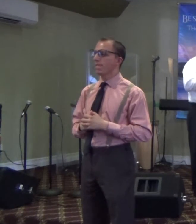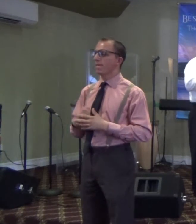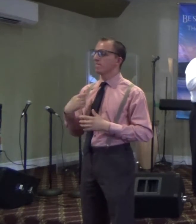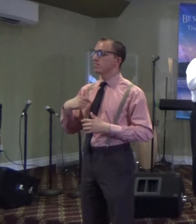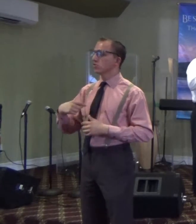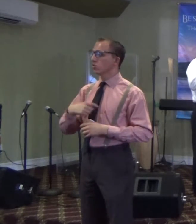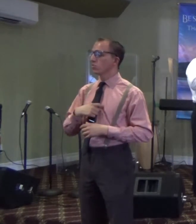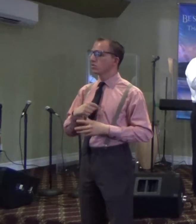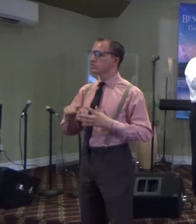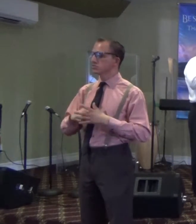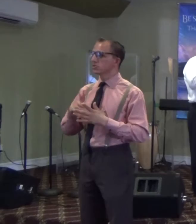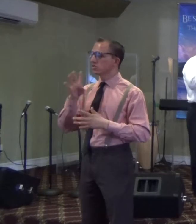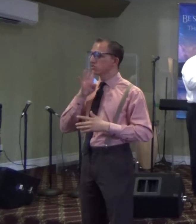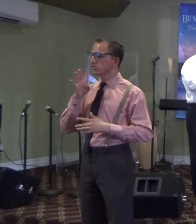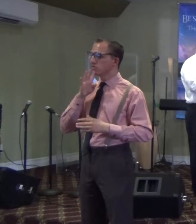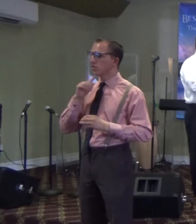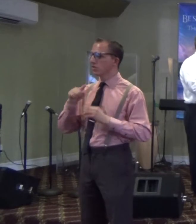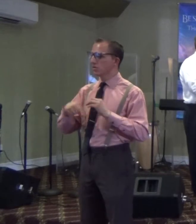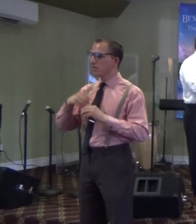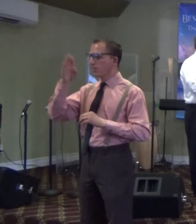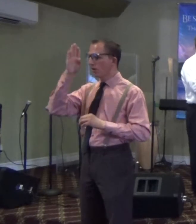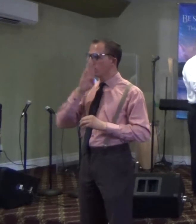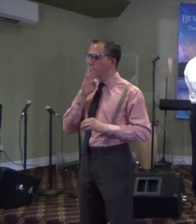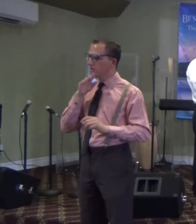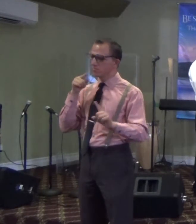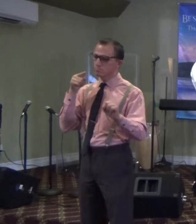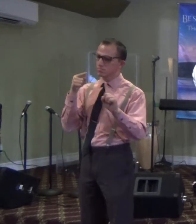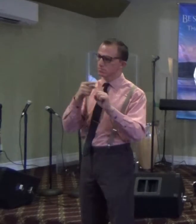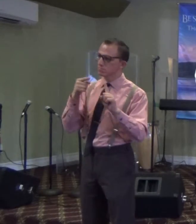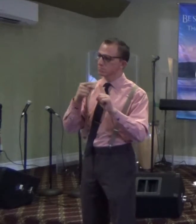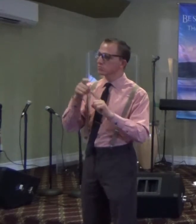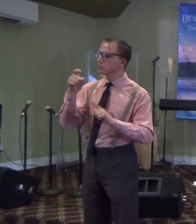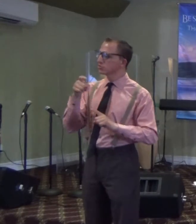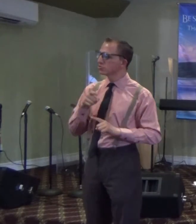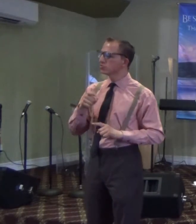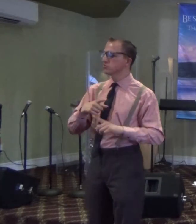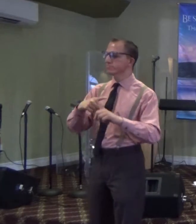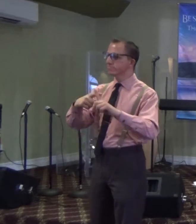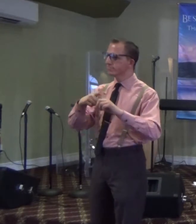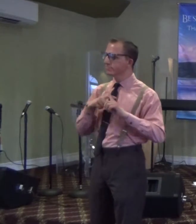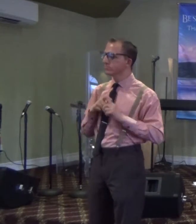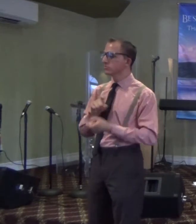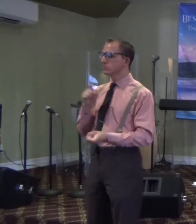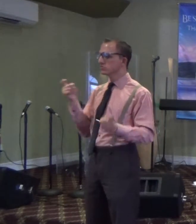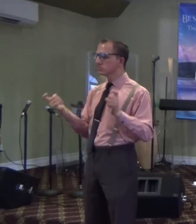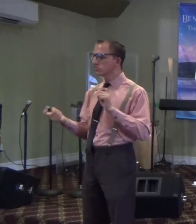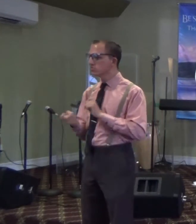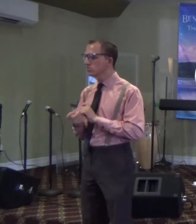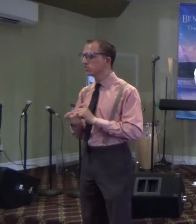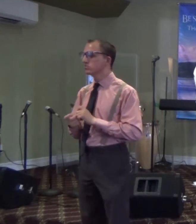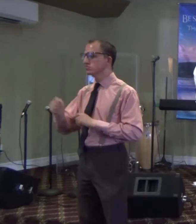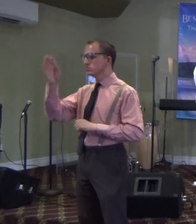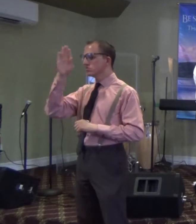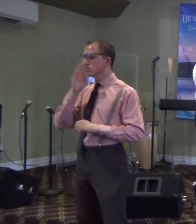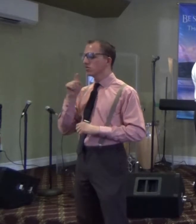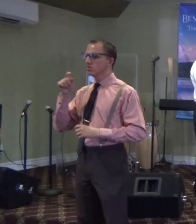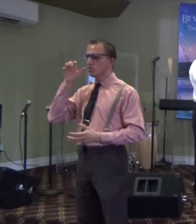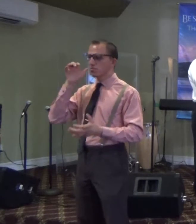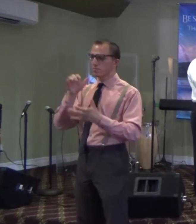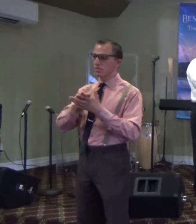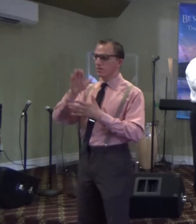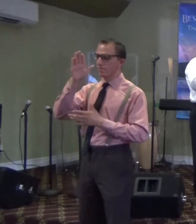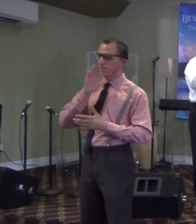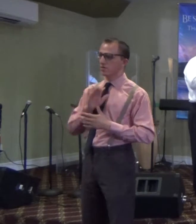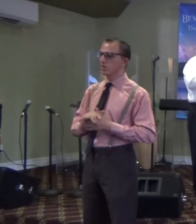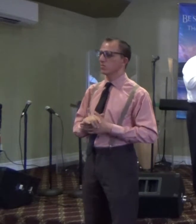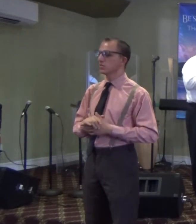empezamos a hablar So then we began to speak to del him enfoque en Dios. of the focus on God. Le empezamos a hablar We began to speak to de